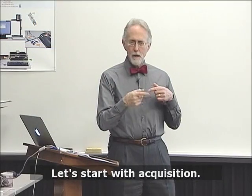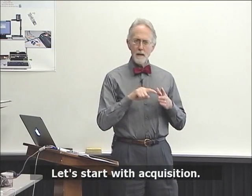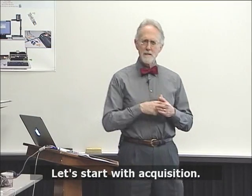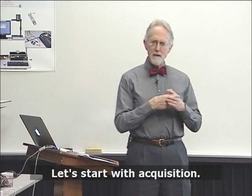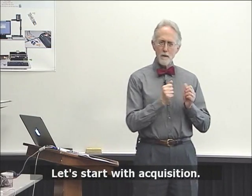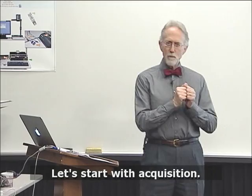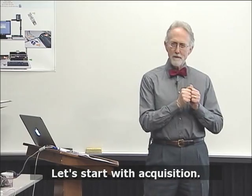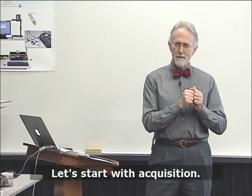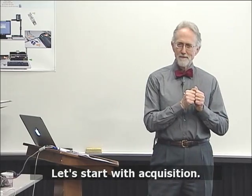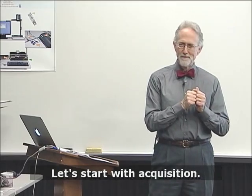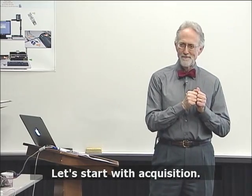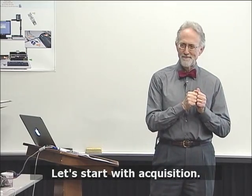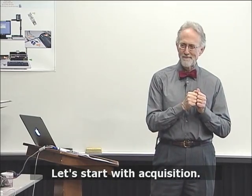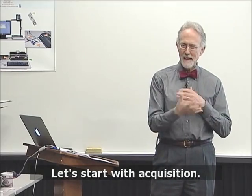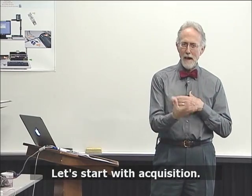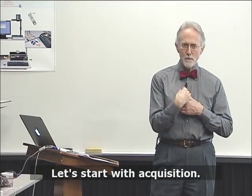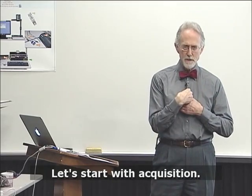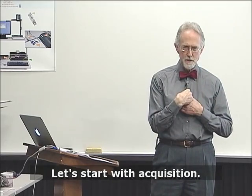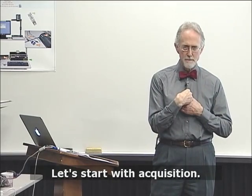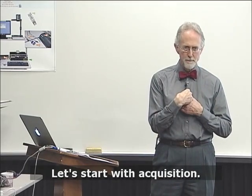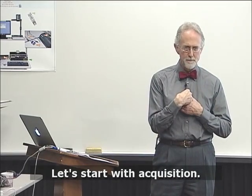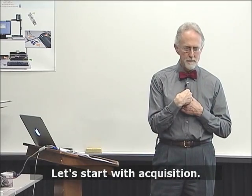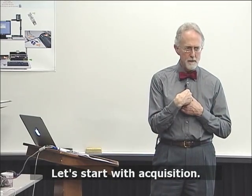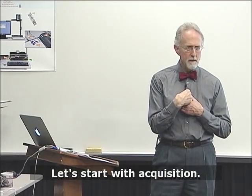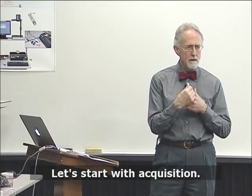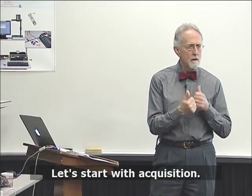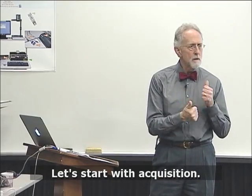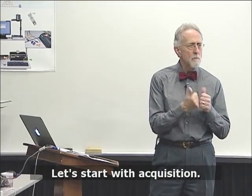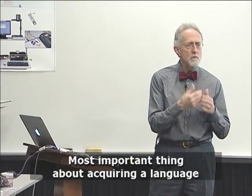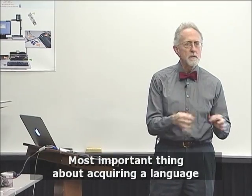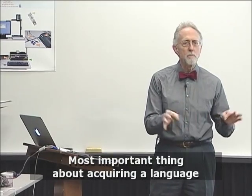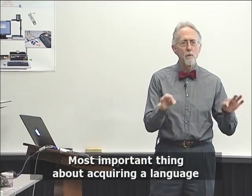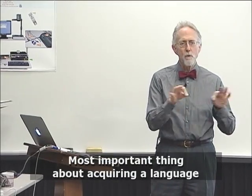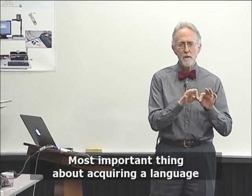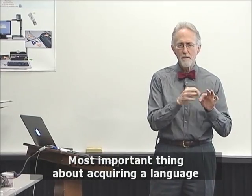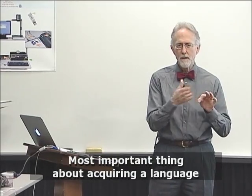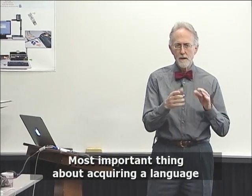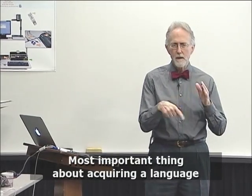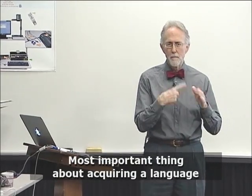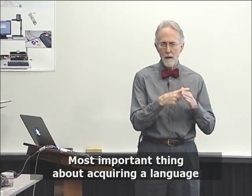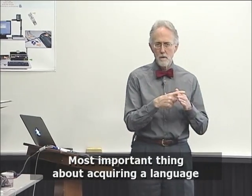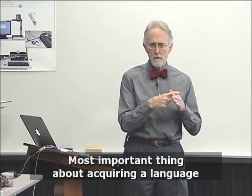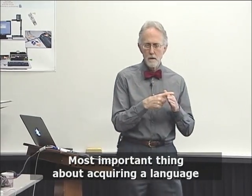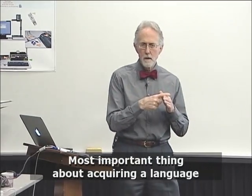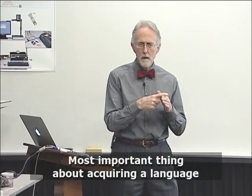Let's start with acquisition. The most important thing about